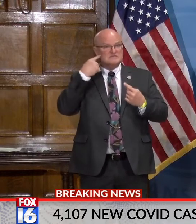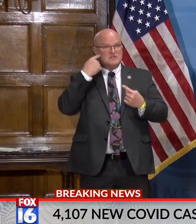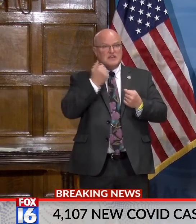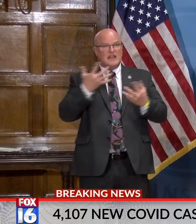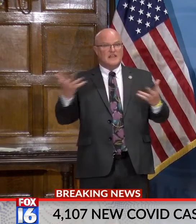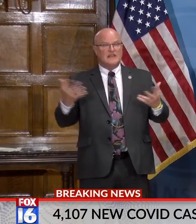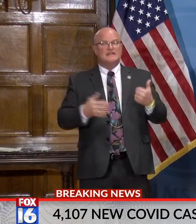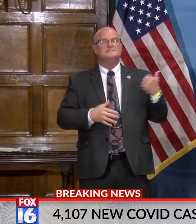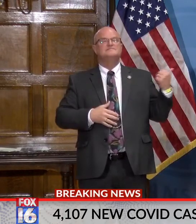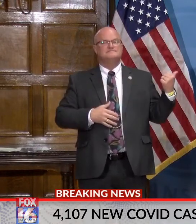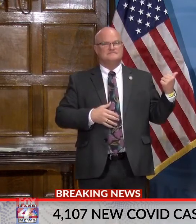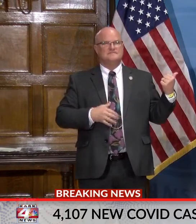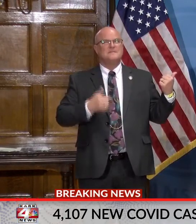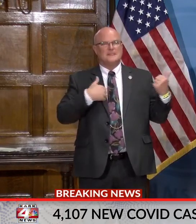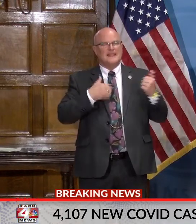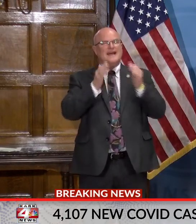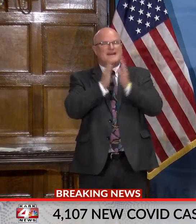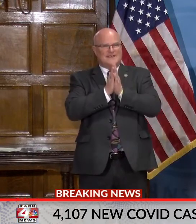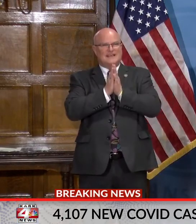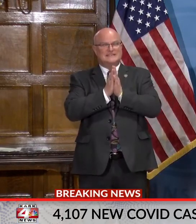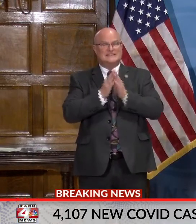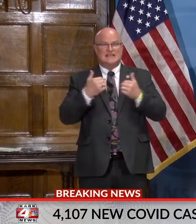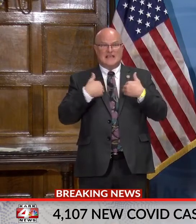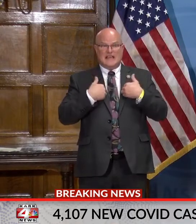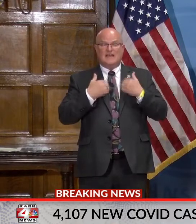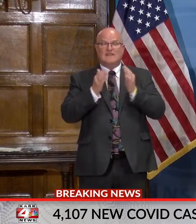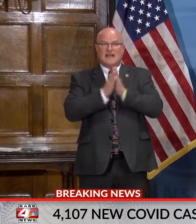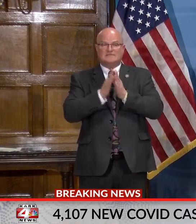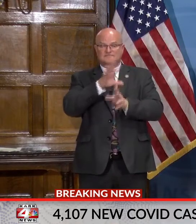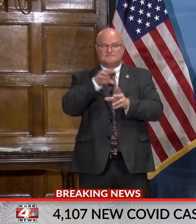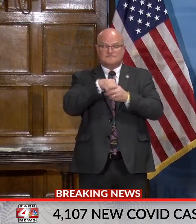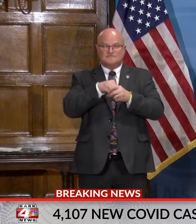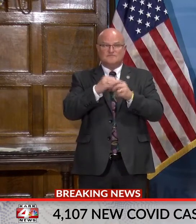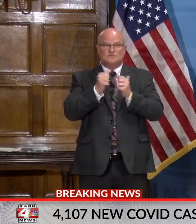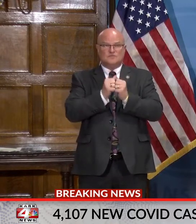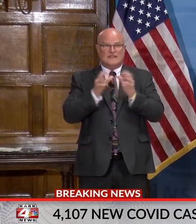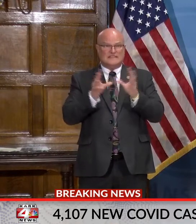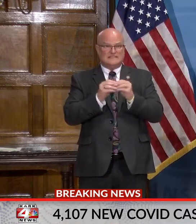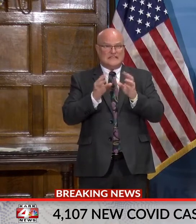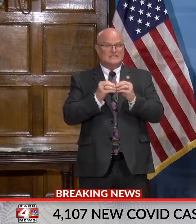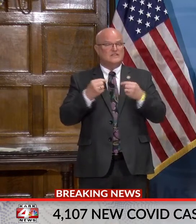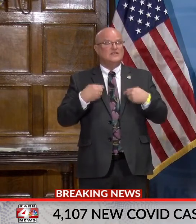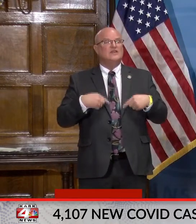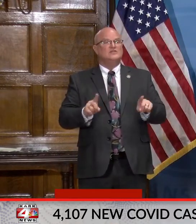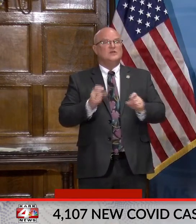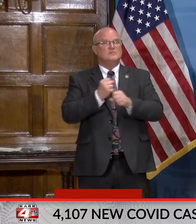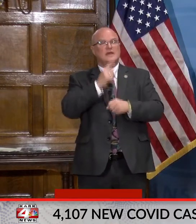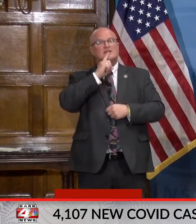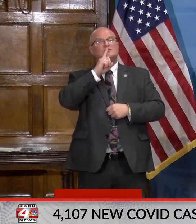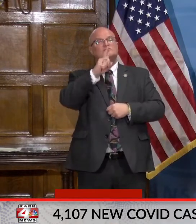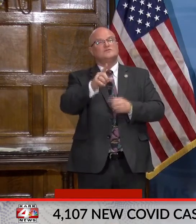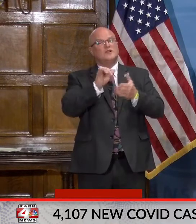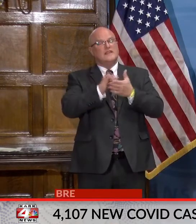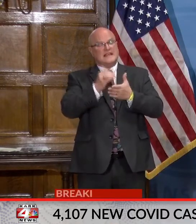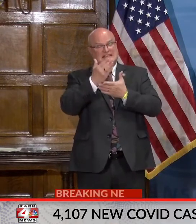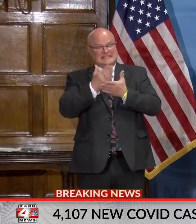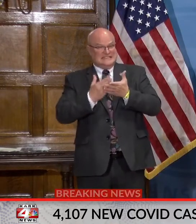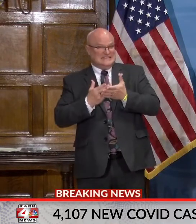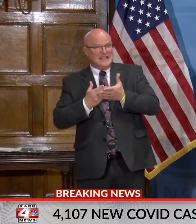I have, and I've asked them to be engaged during the session in terms of making sure that some of